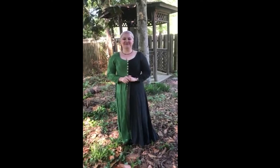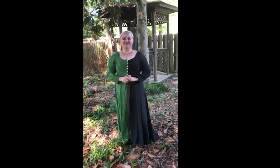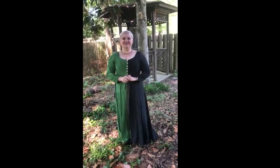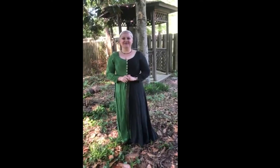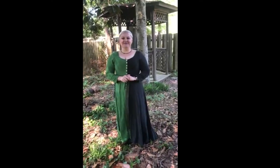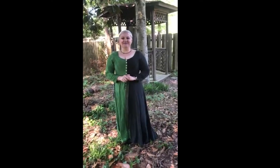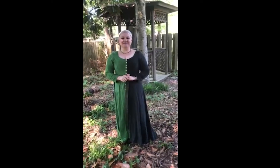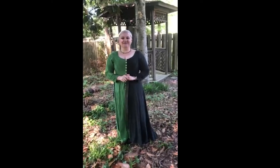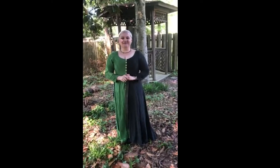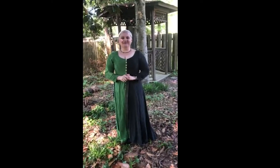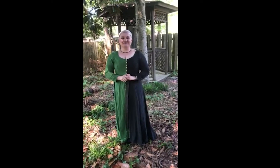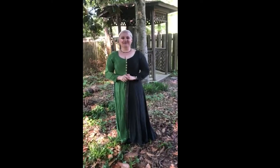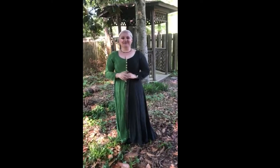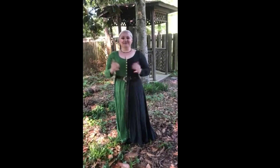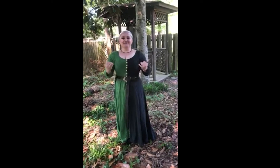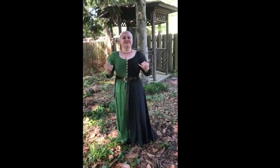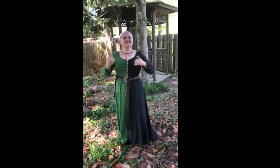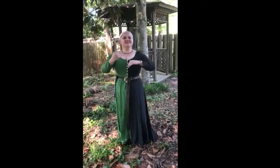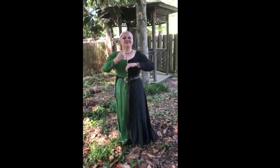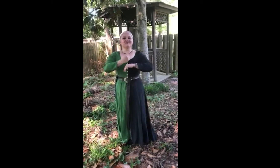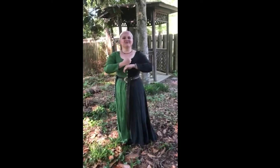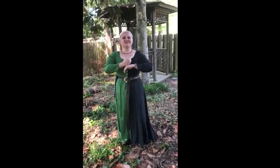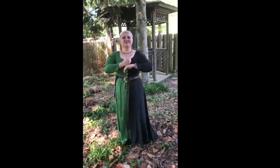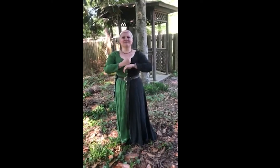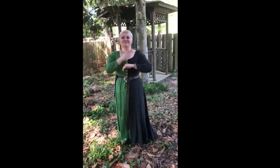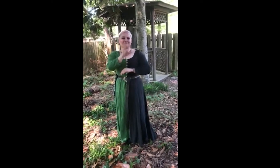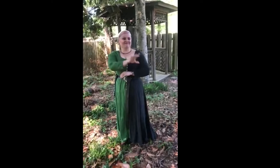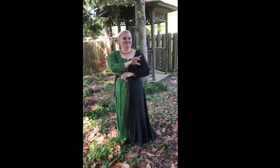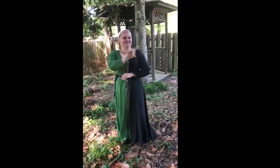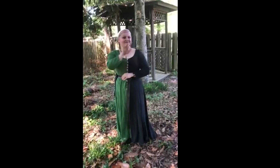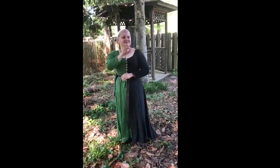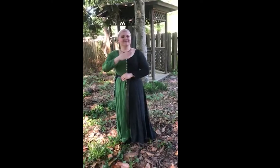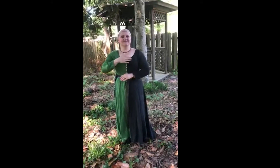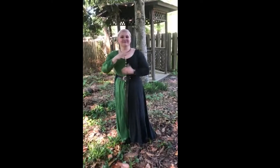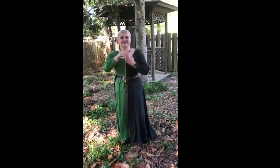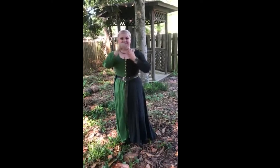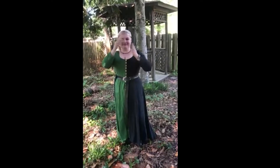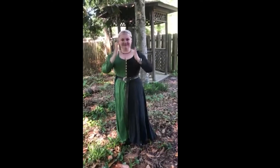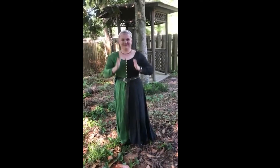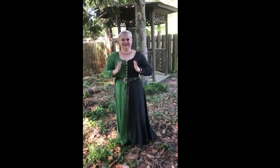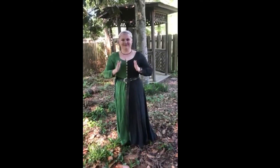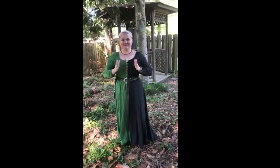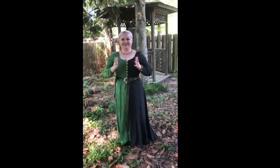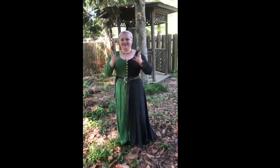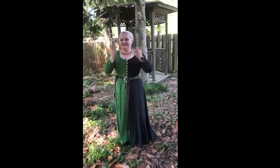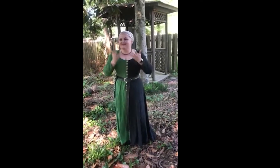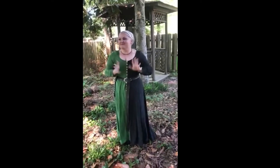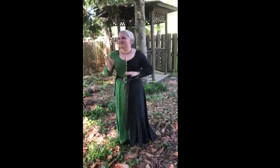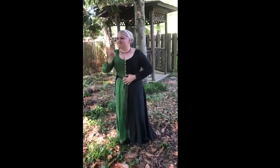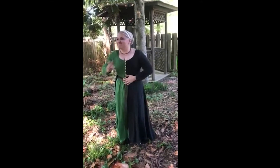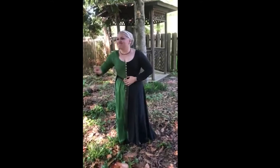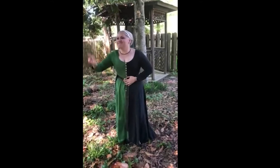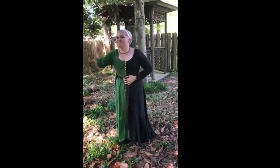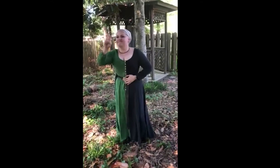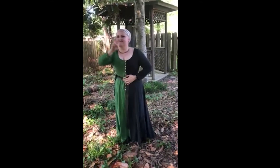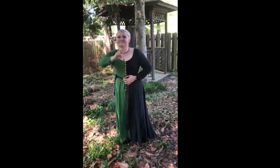This day I choose my squire, mine eyes did see